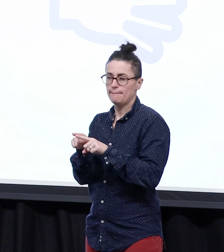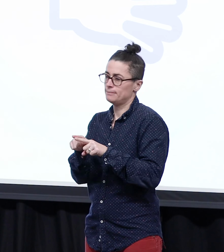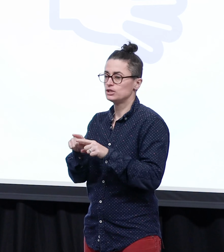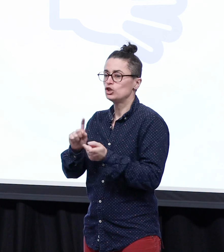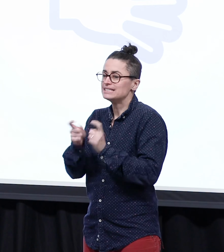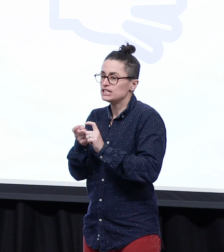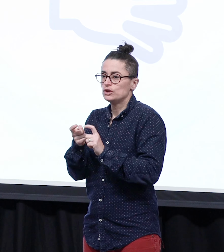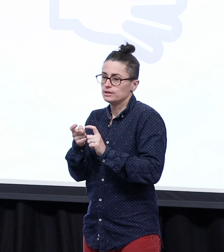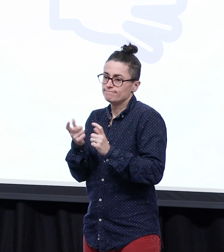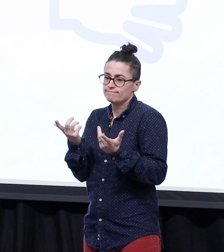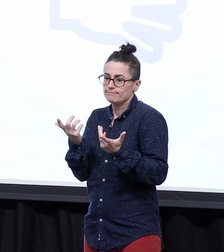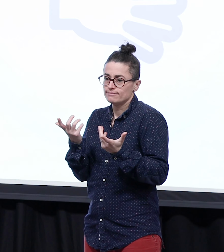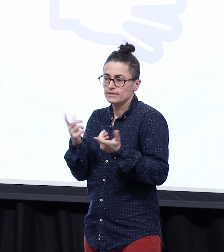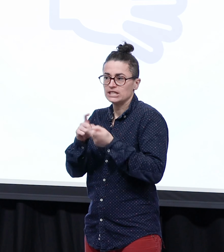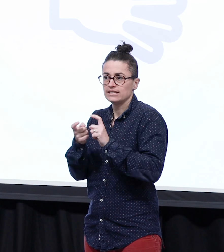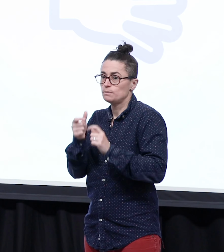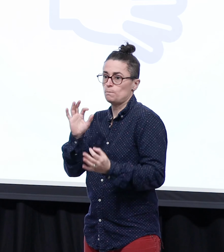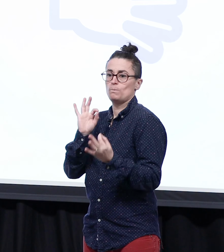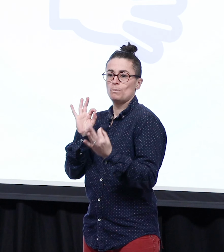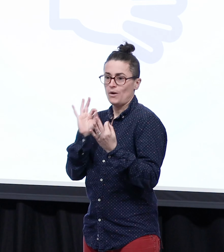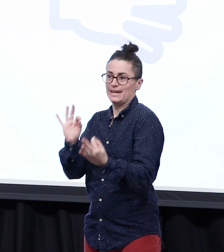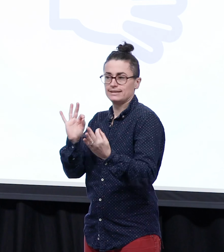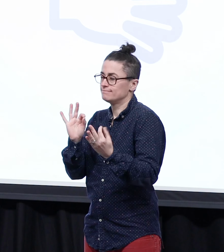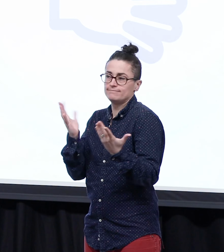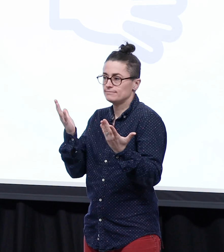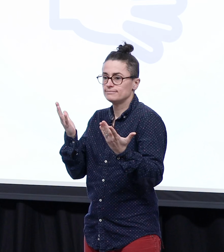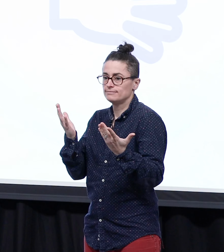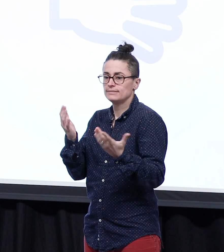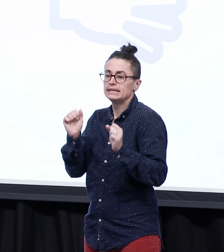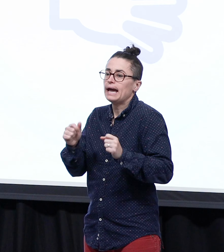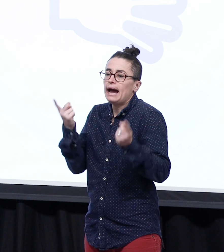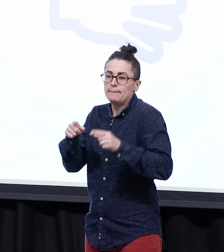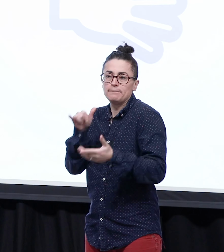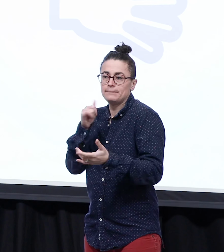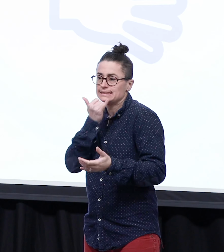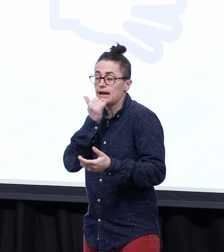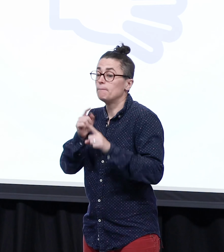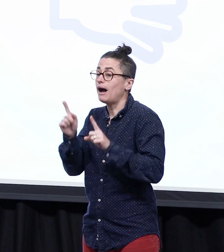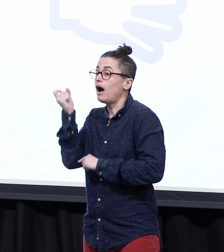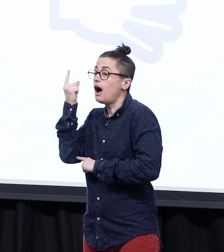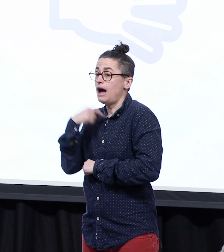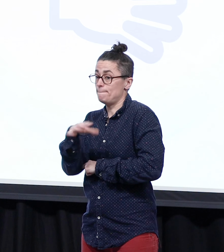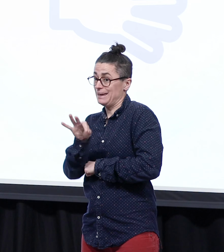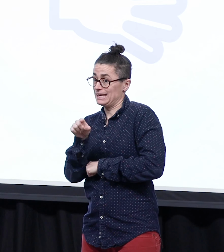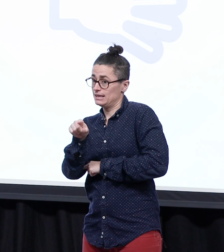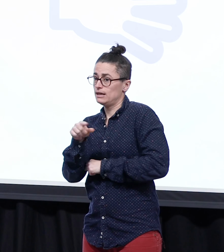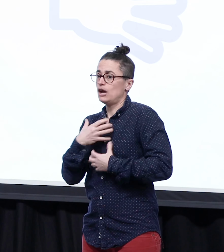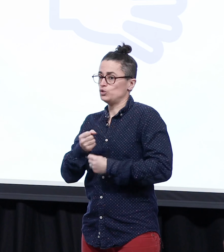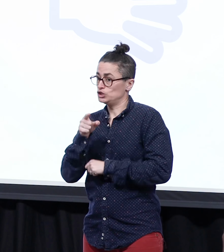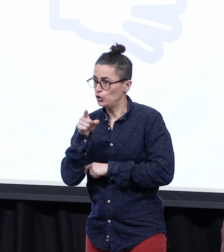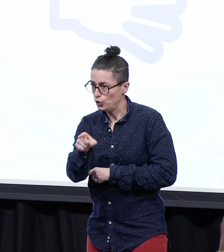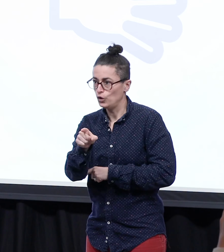hearing. What you hear is an interpretation. It's not word for signed exact translation. That